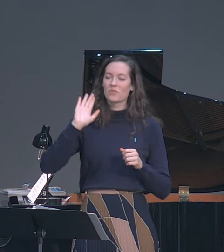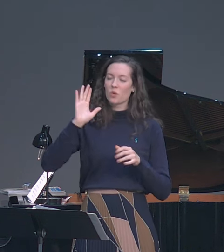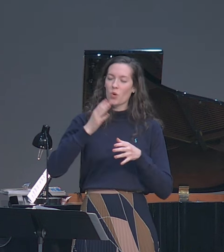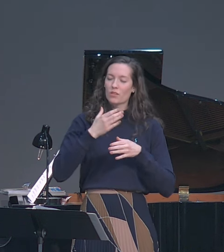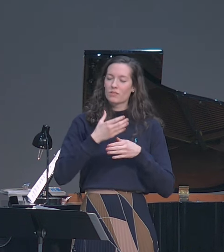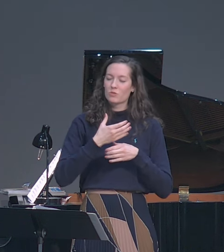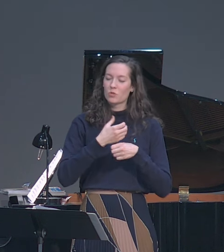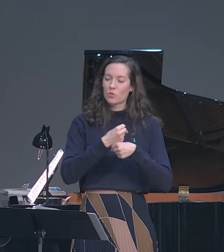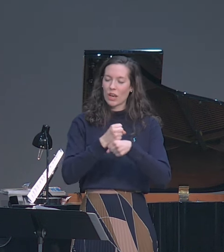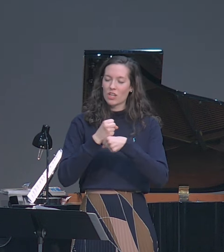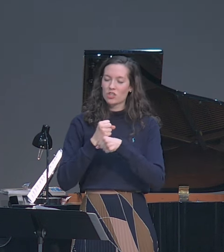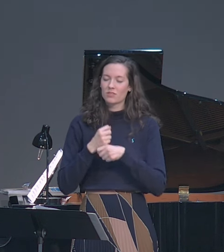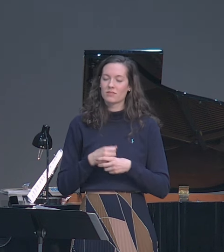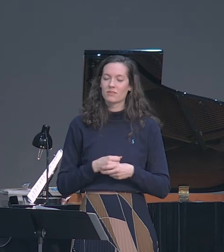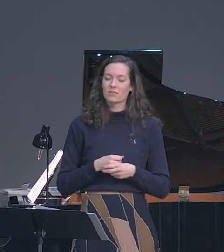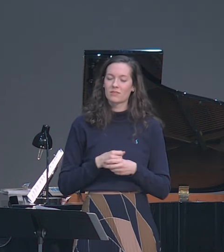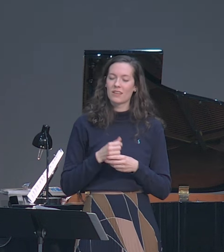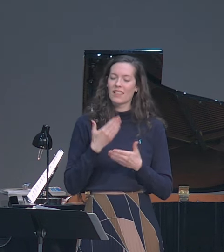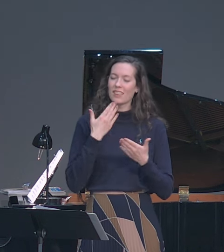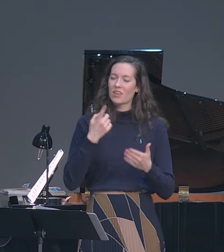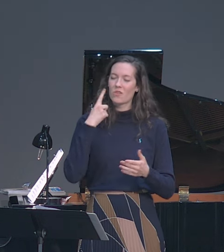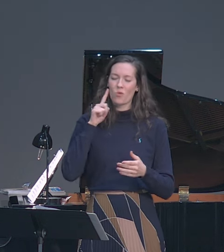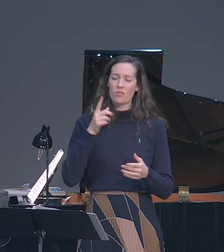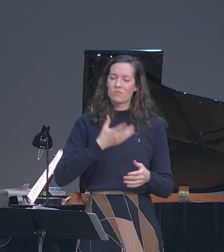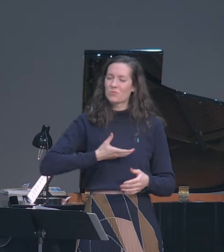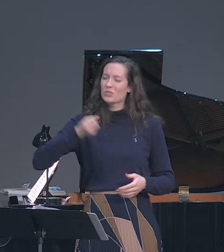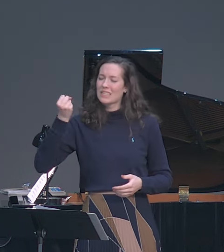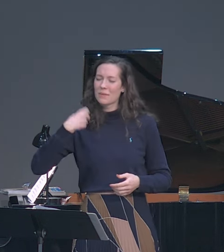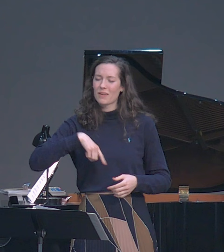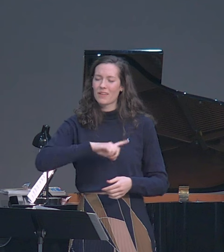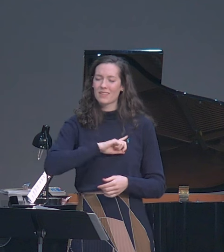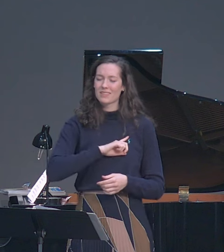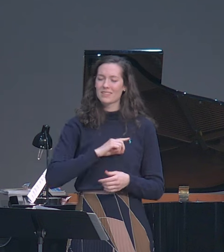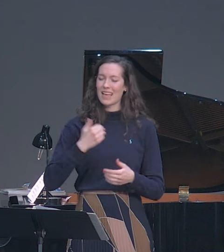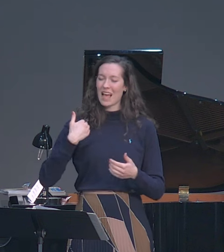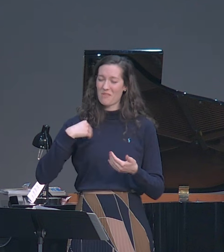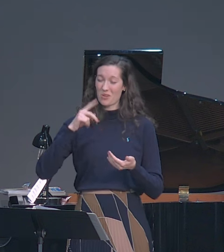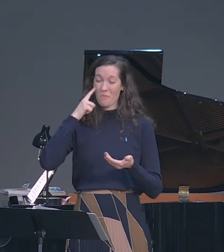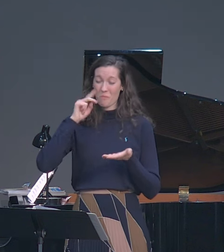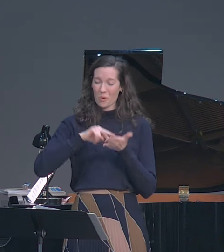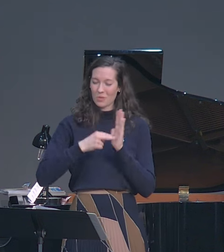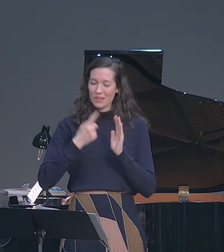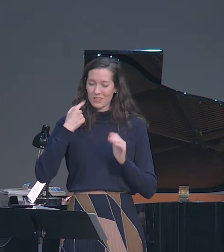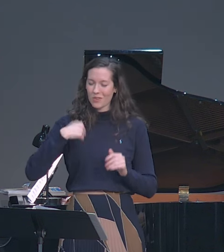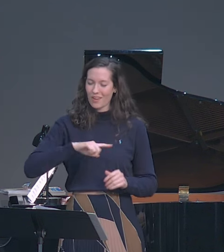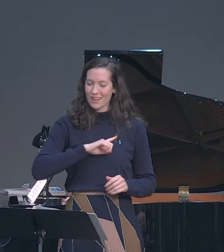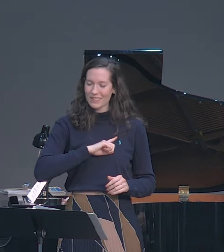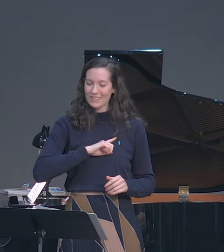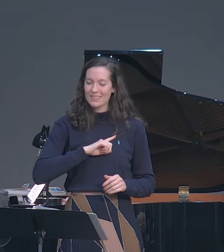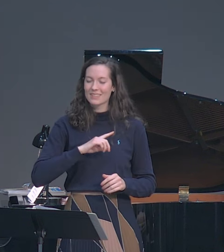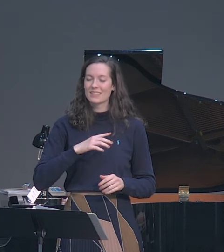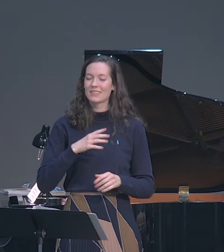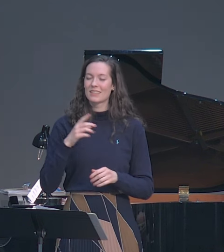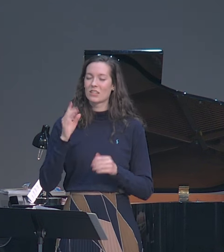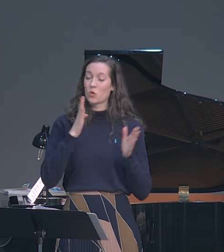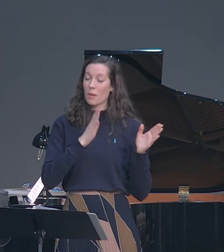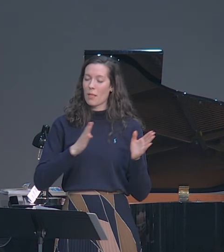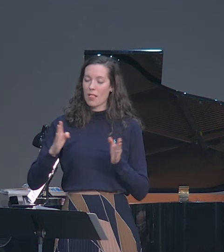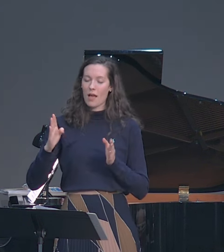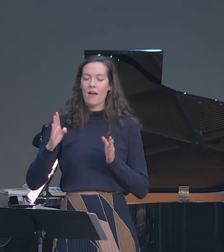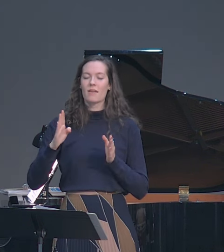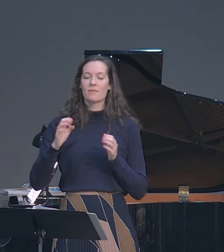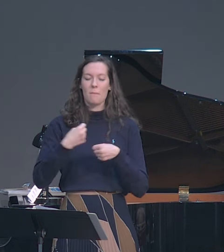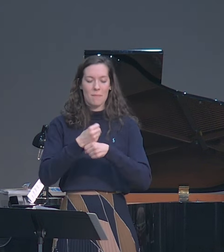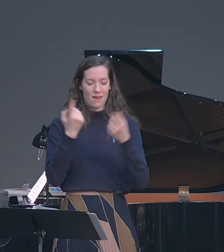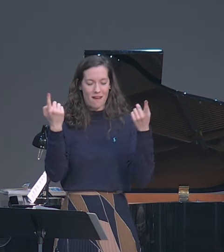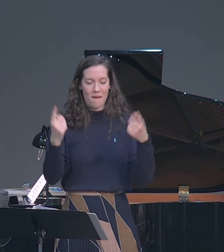us, for having a purpose to conform us to your image and then bringing about that purpose to completion by glorifying us one